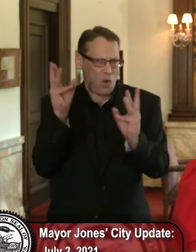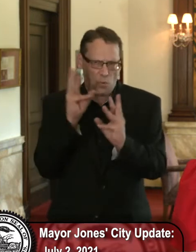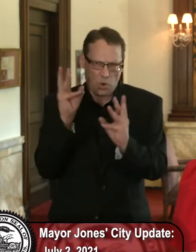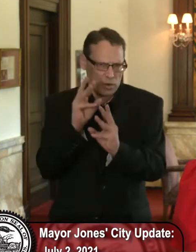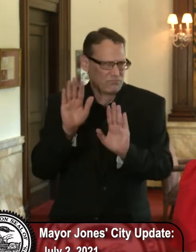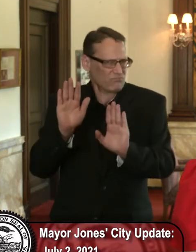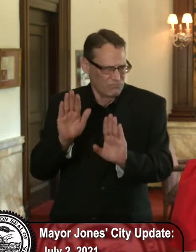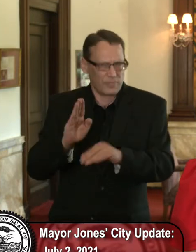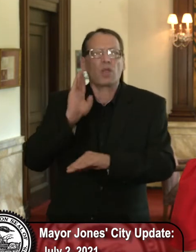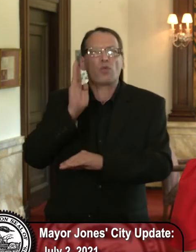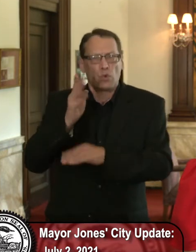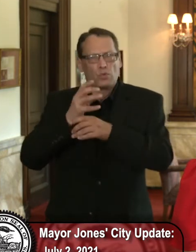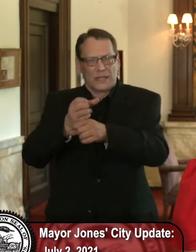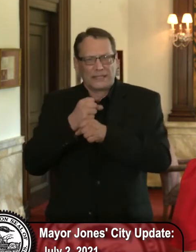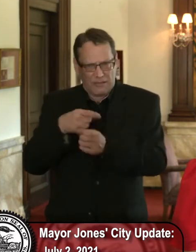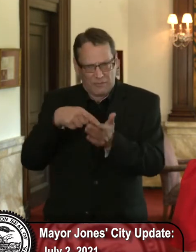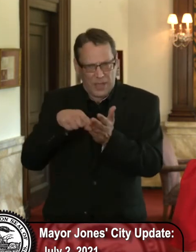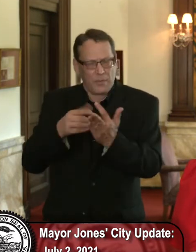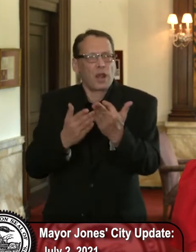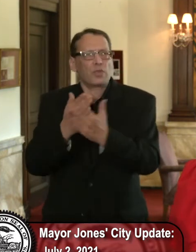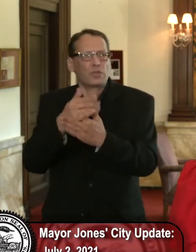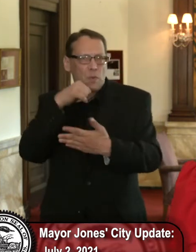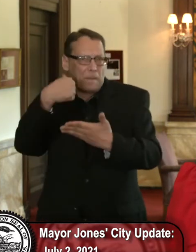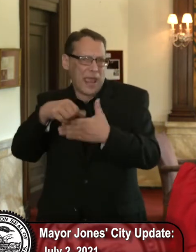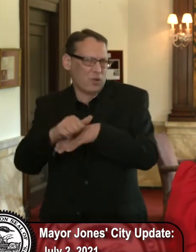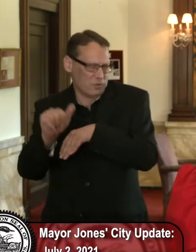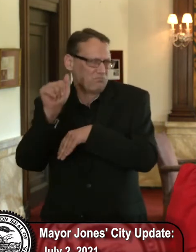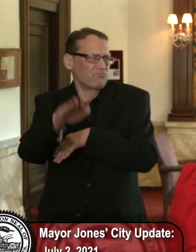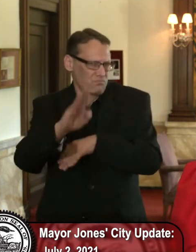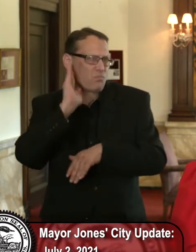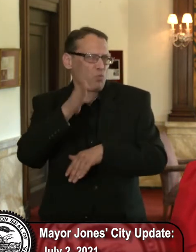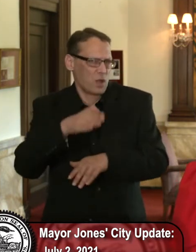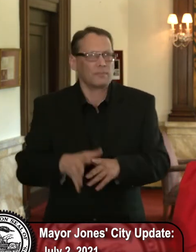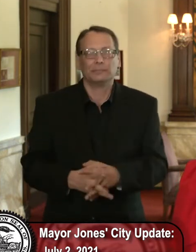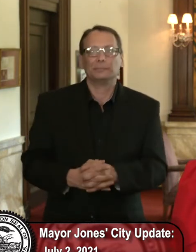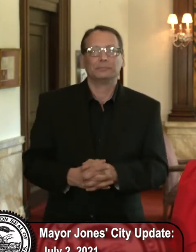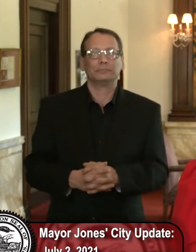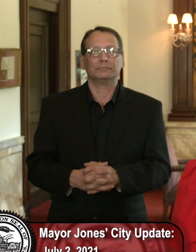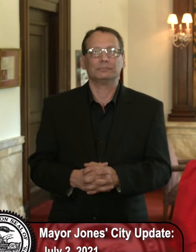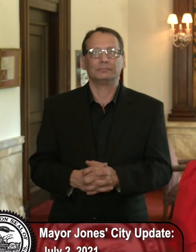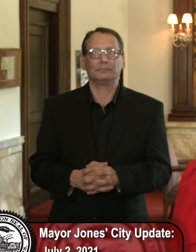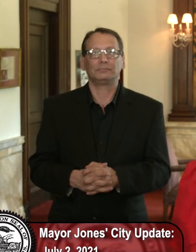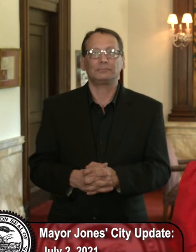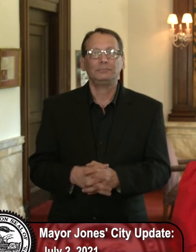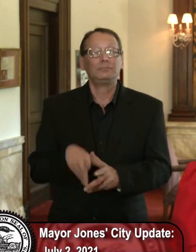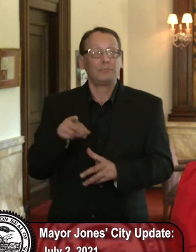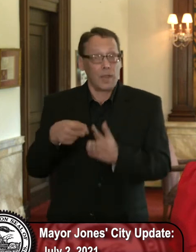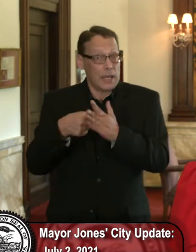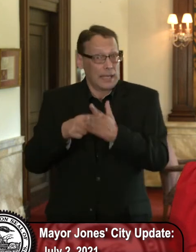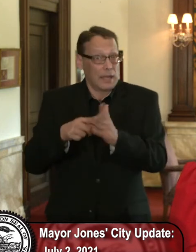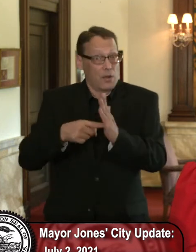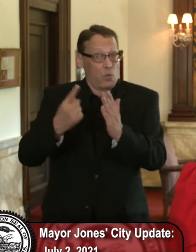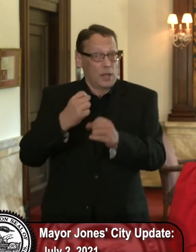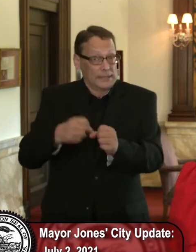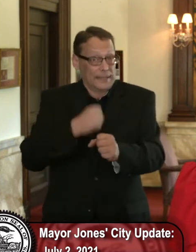on file. You will likely receive your payment by mail around the same time. Usually, these benefits only kick